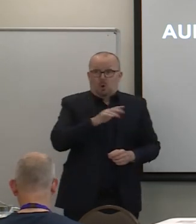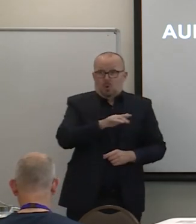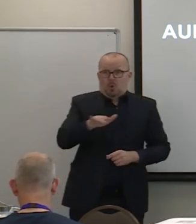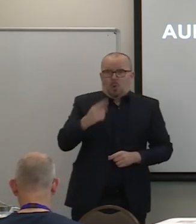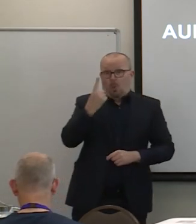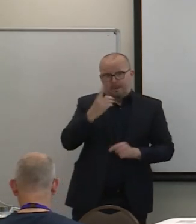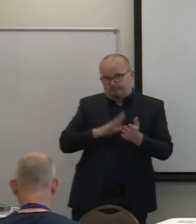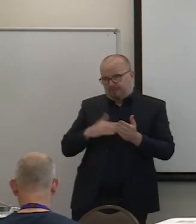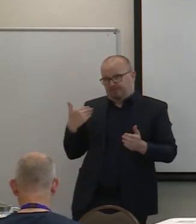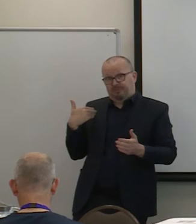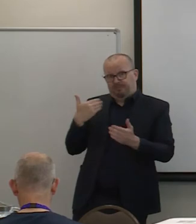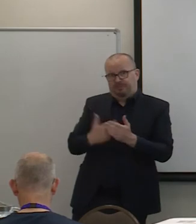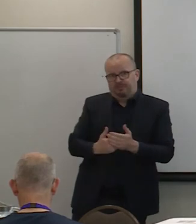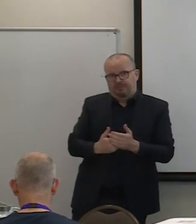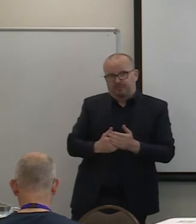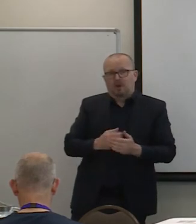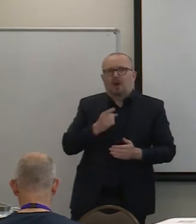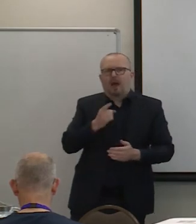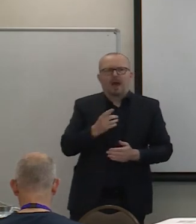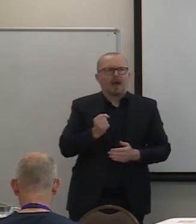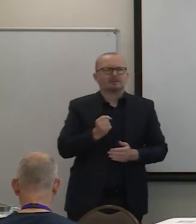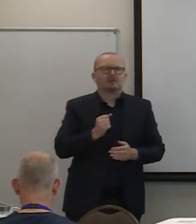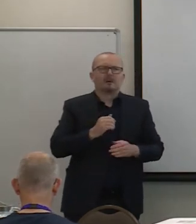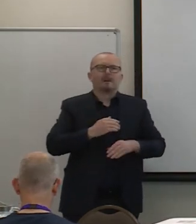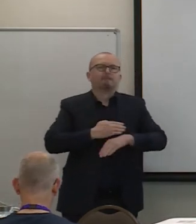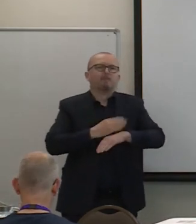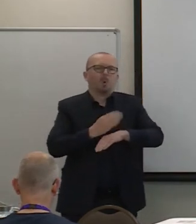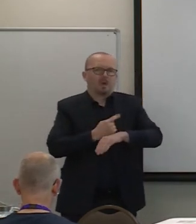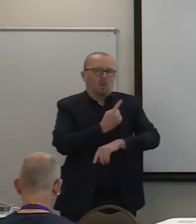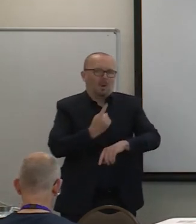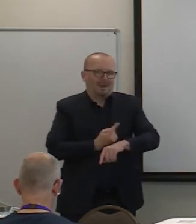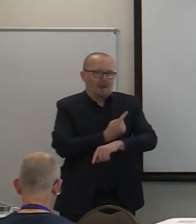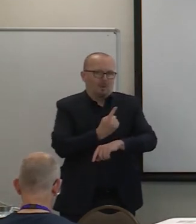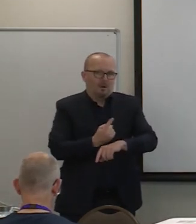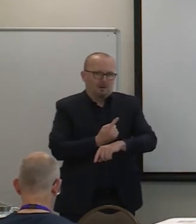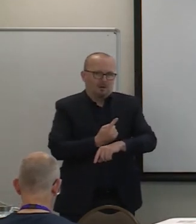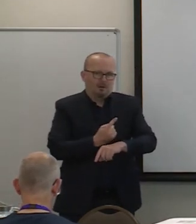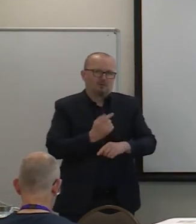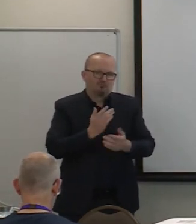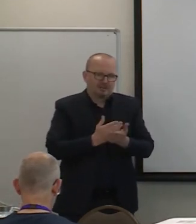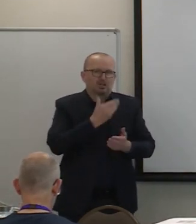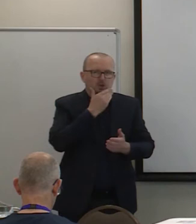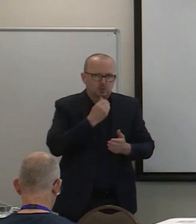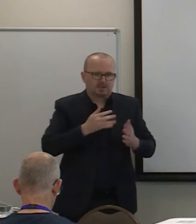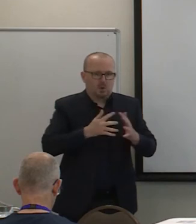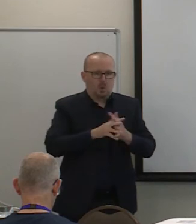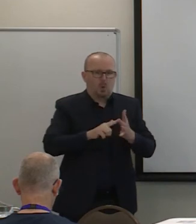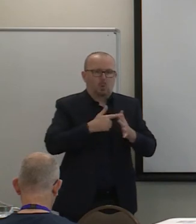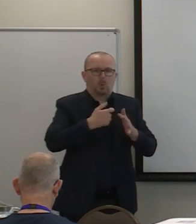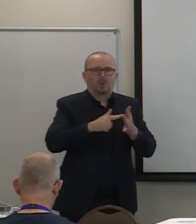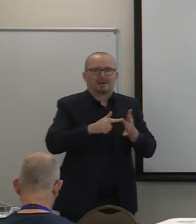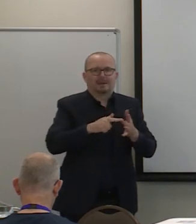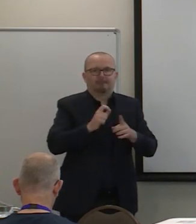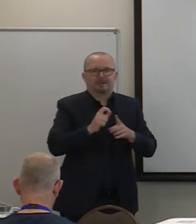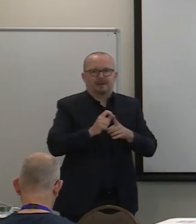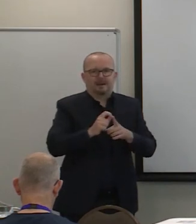month has spent more than an hour meaningfully using Wikipedia? And I don't mean like looking